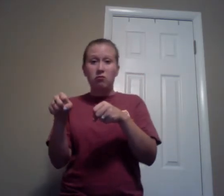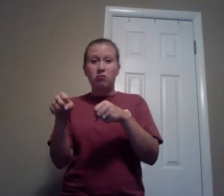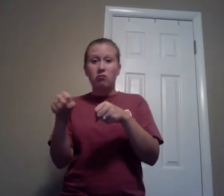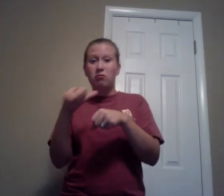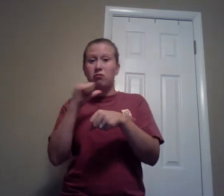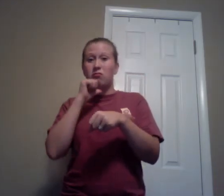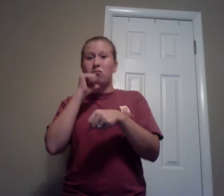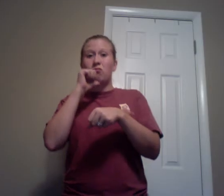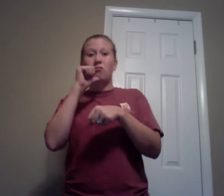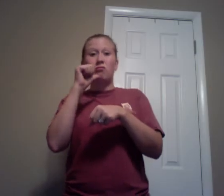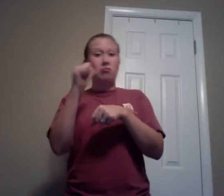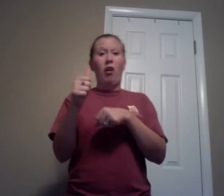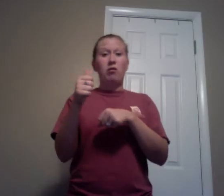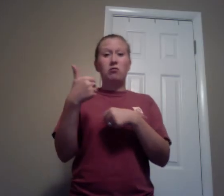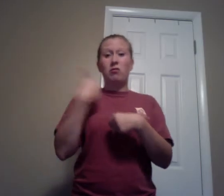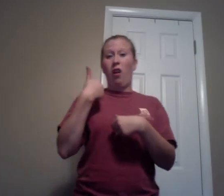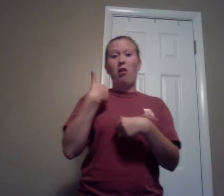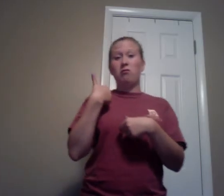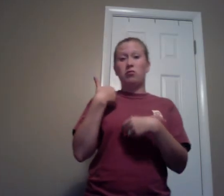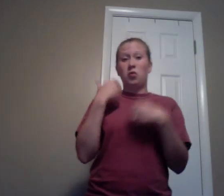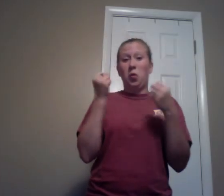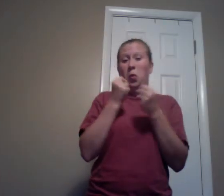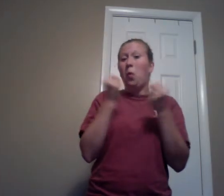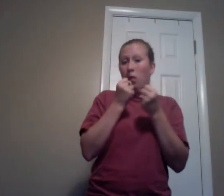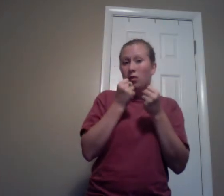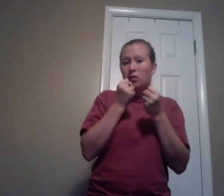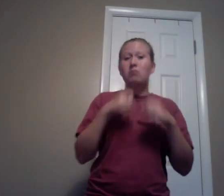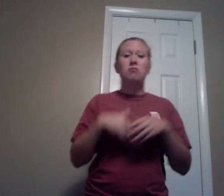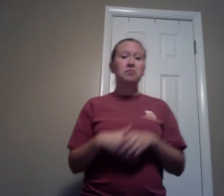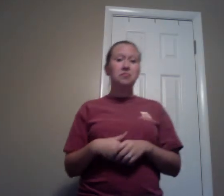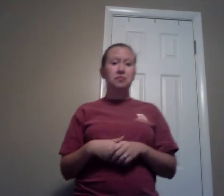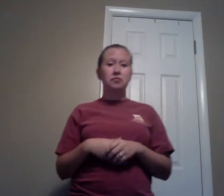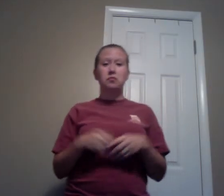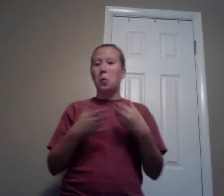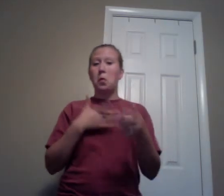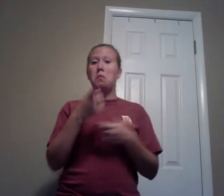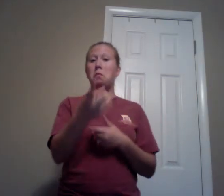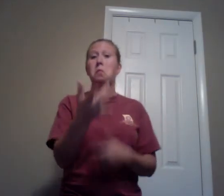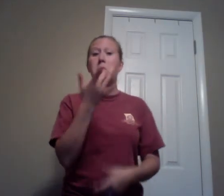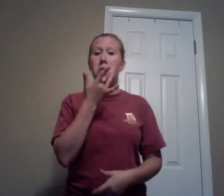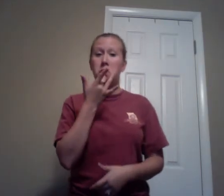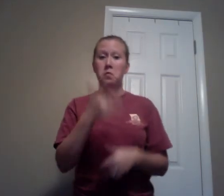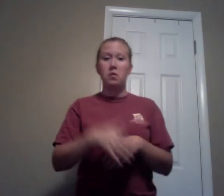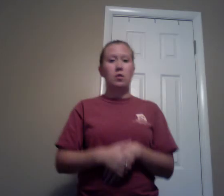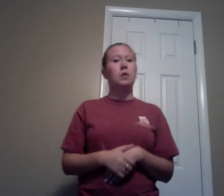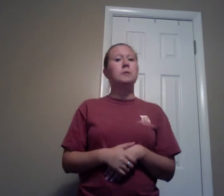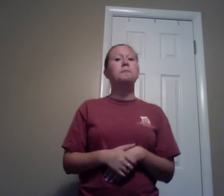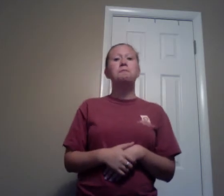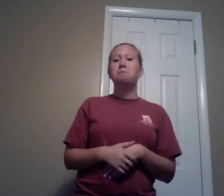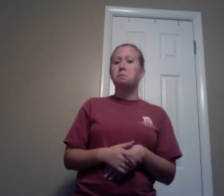in order to make it a little more palatable. Some people find that drinking through a straw also helps.